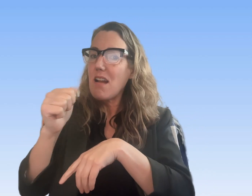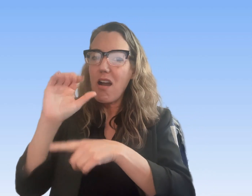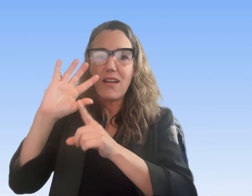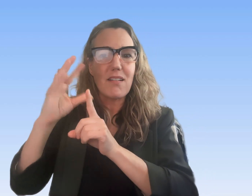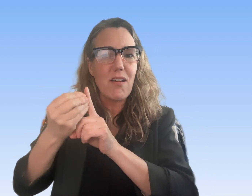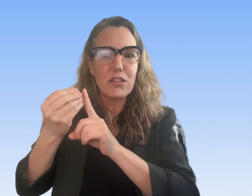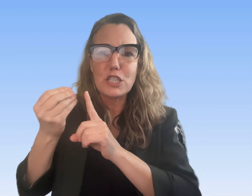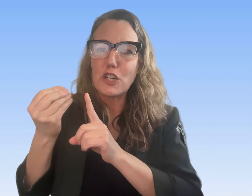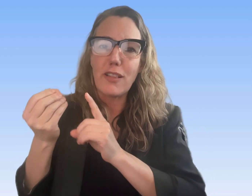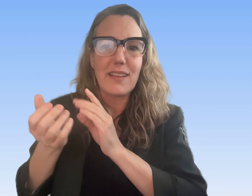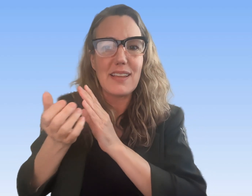not culturally